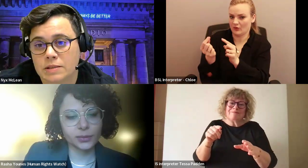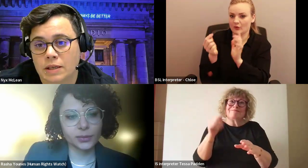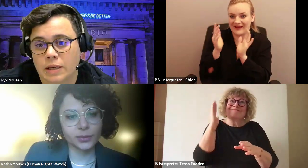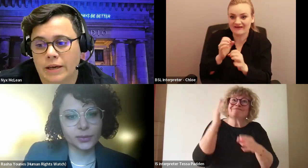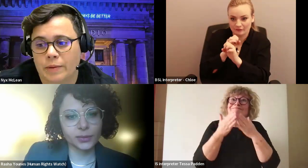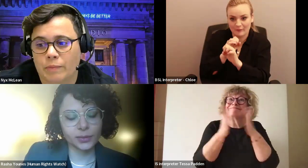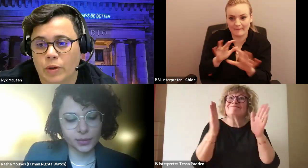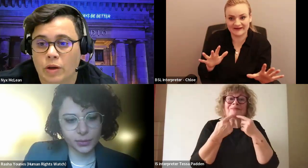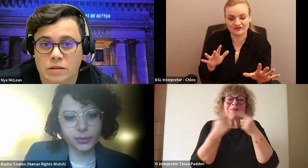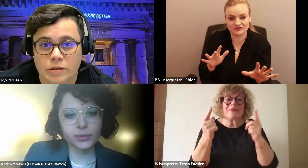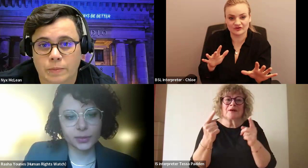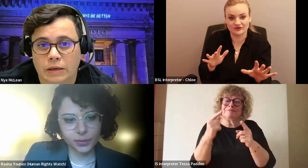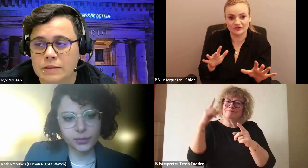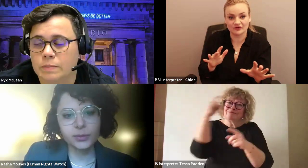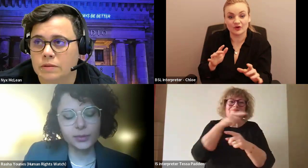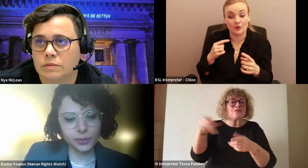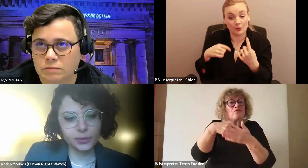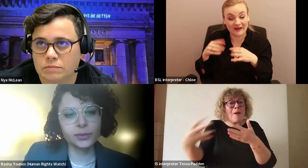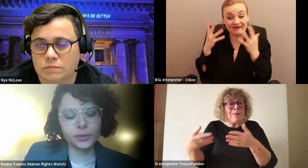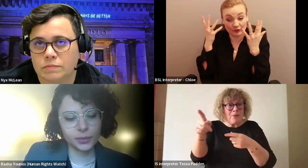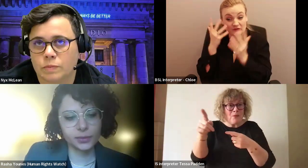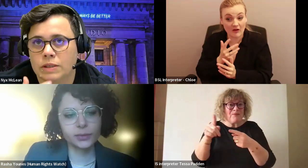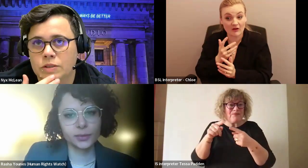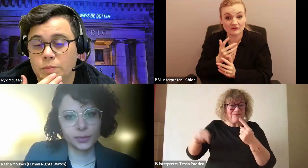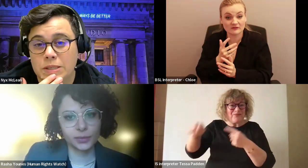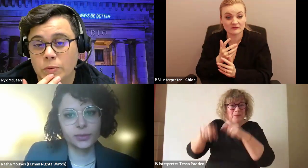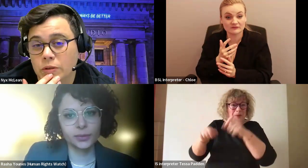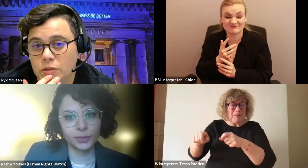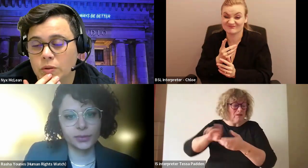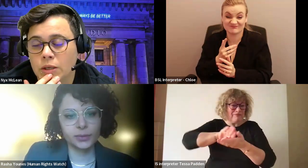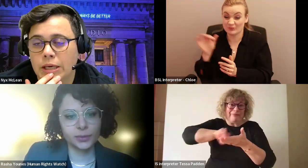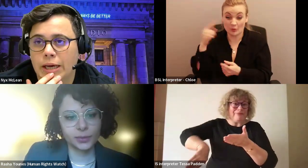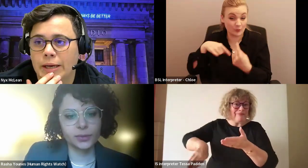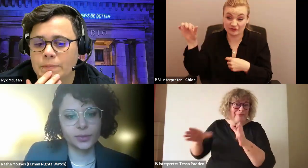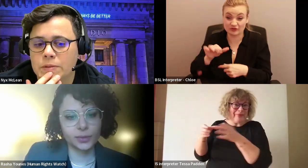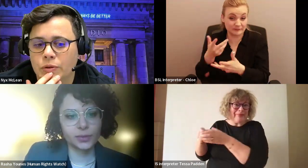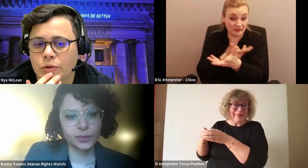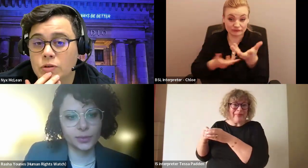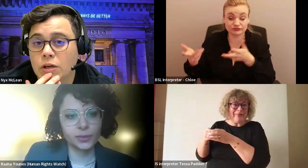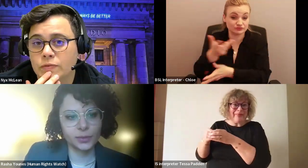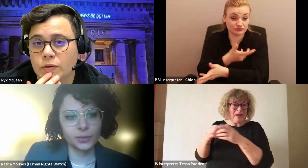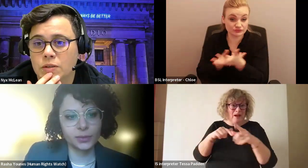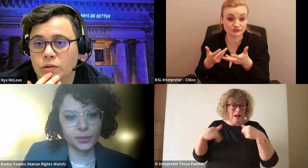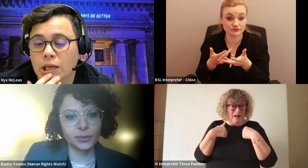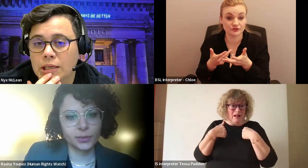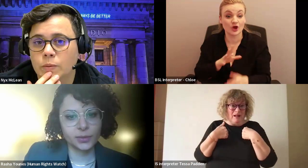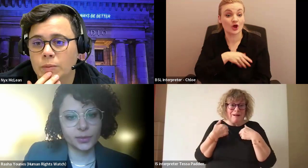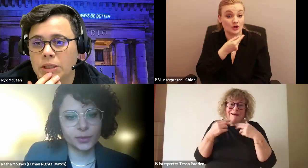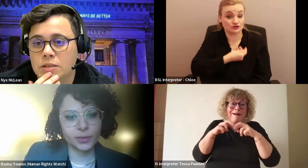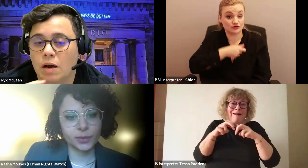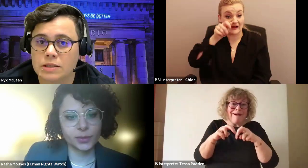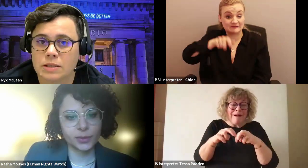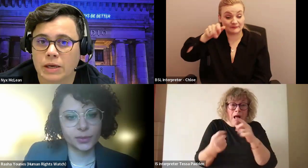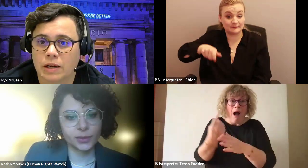publish this. We are concerned about it, but it should be spoken to. So trans folks in Uganda